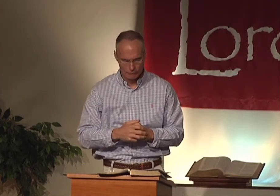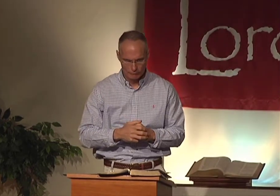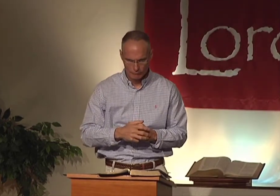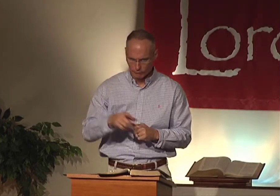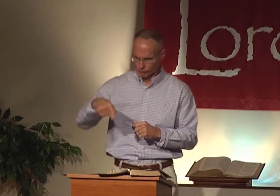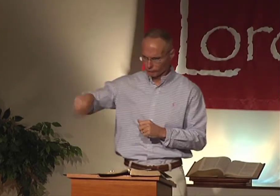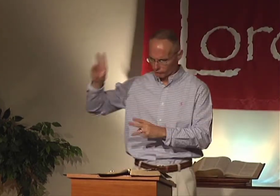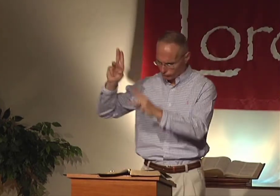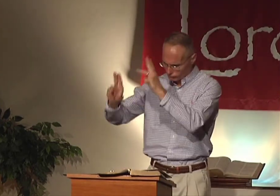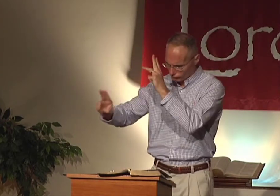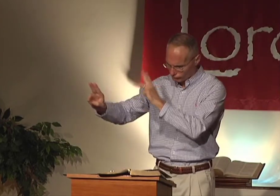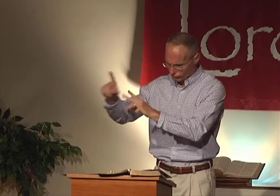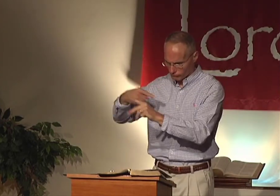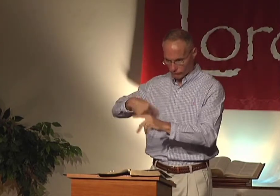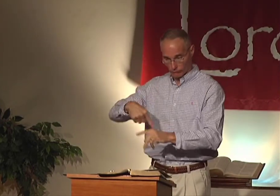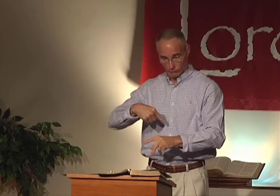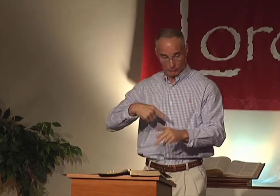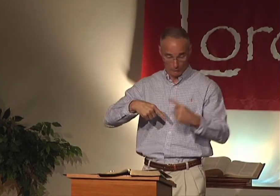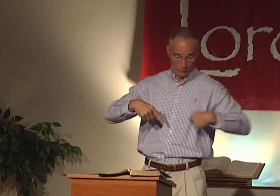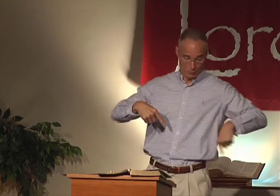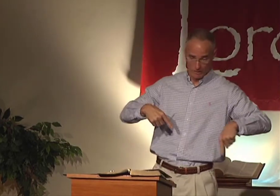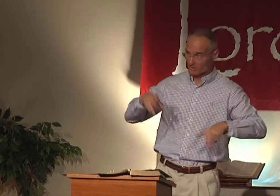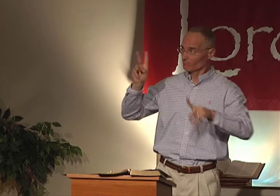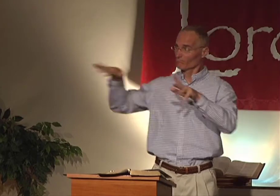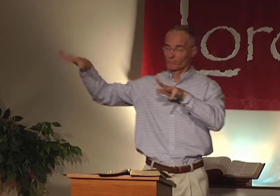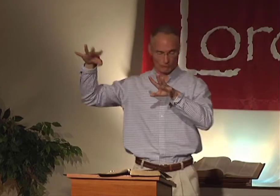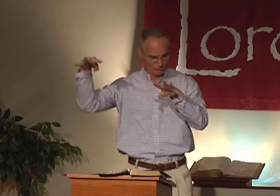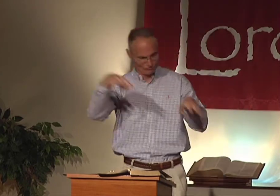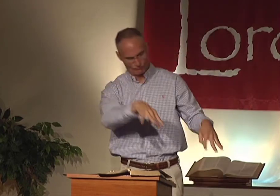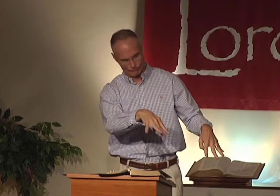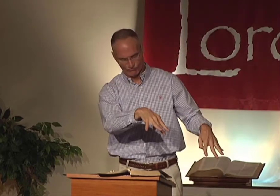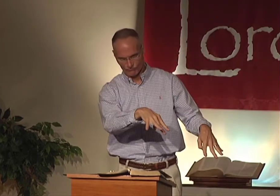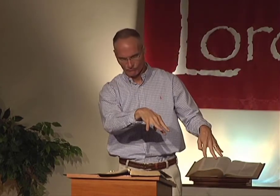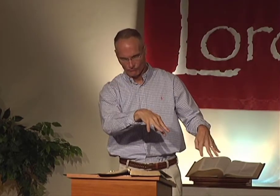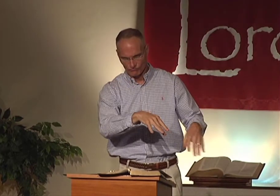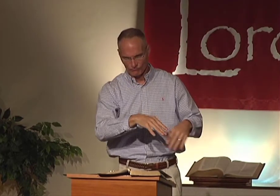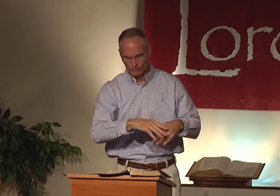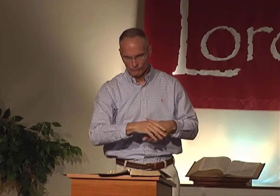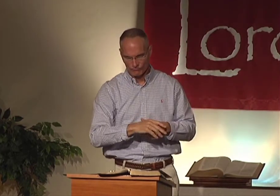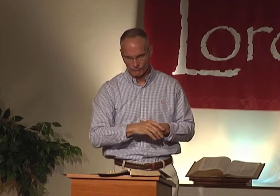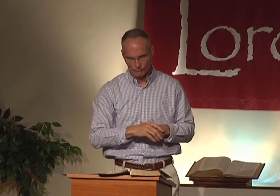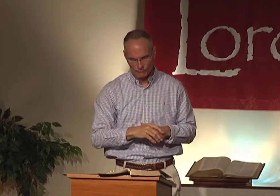strong. You are honored, and we are in disrepute.